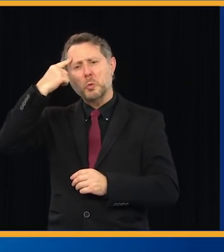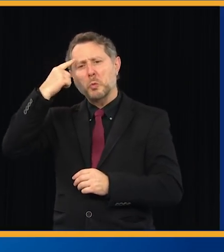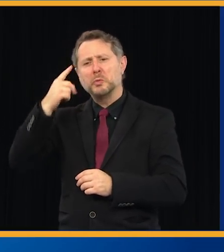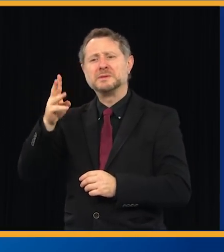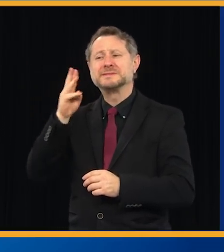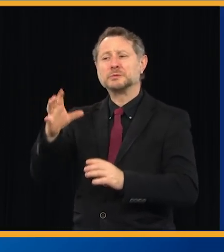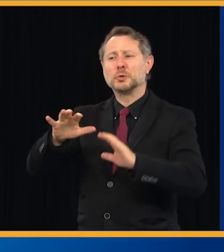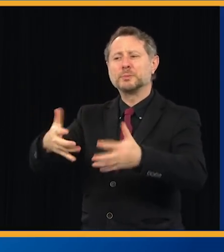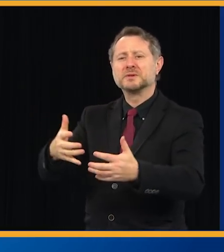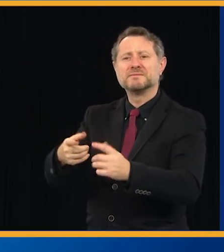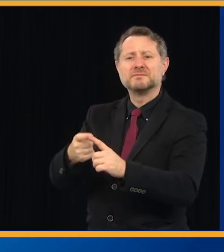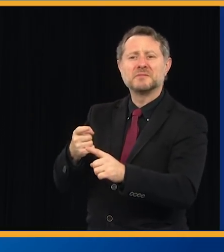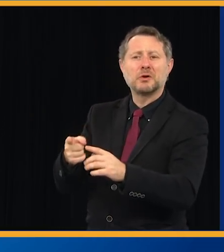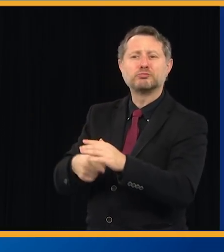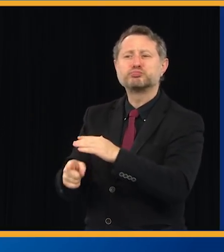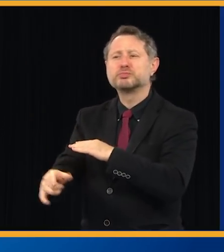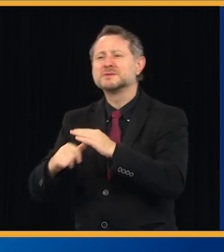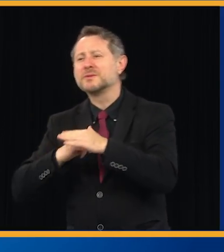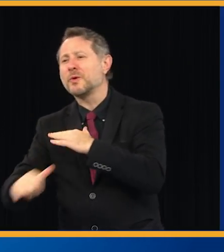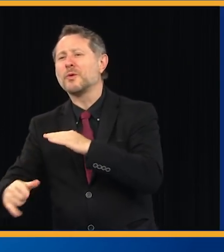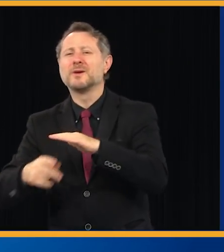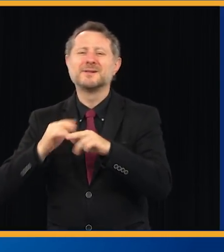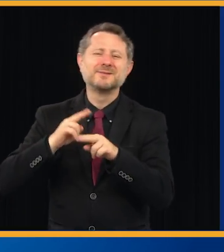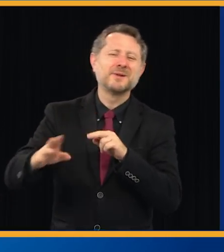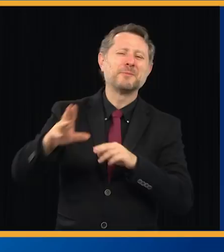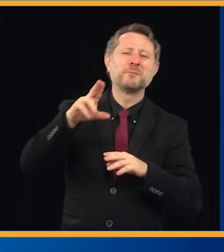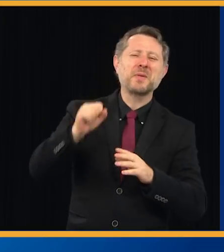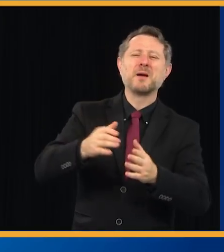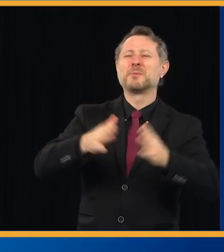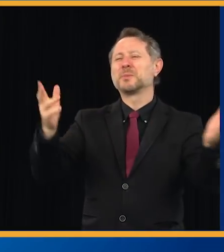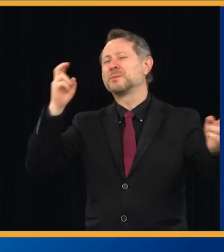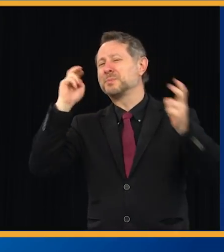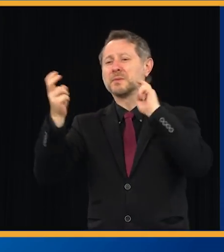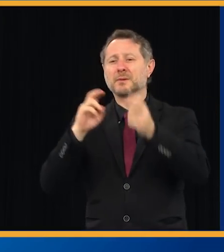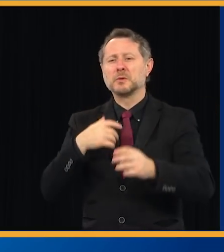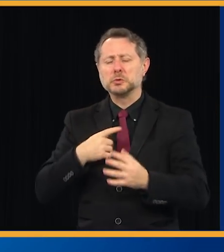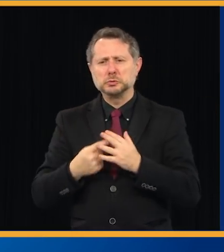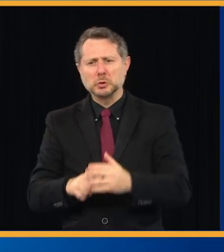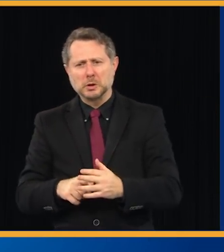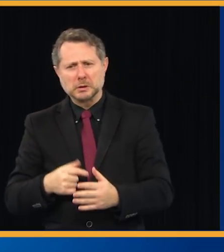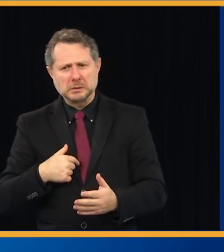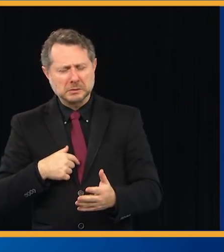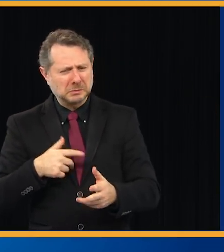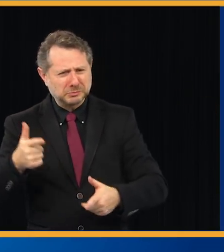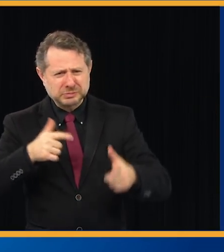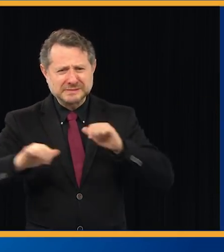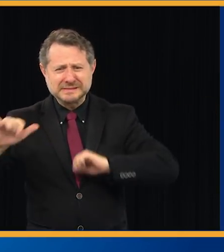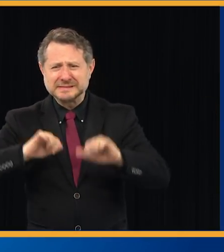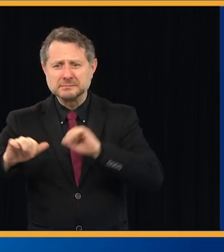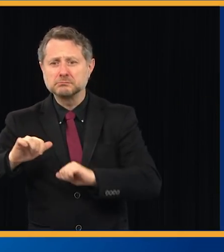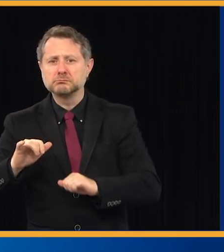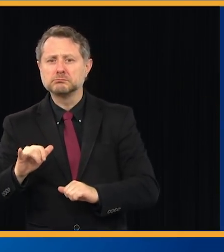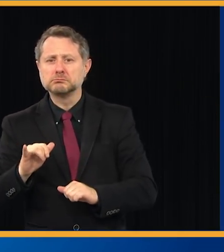taken special precautions on public transportation, but actually no, because these people were literally at home.